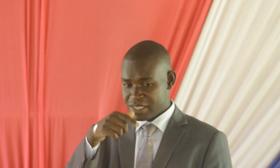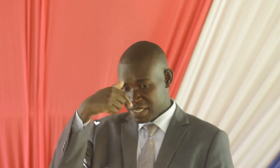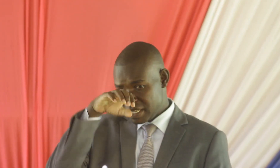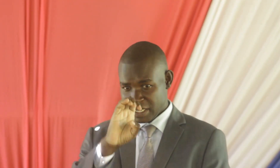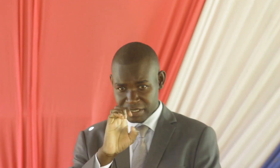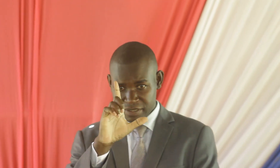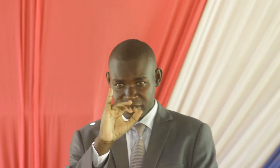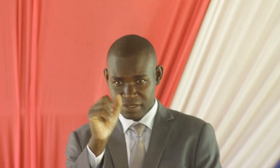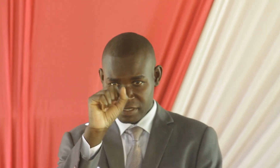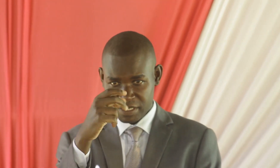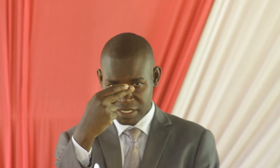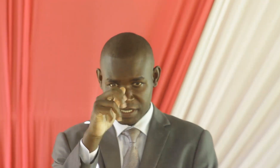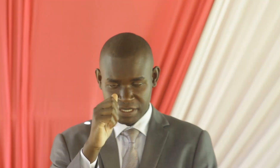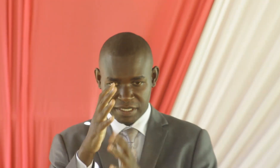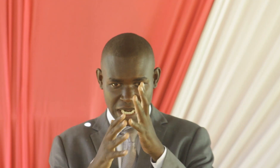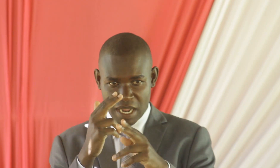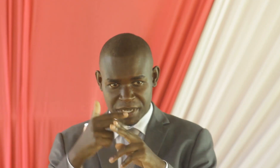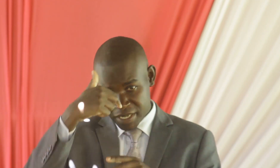In that story in the Bible,